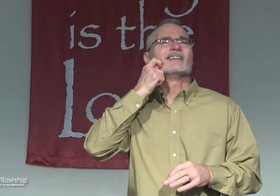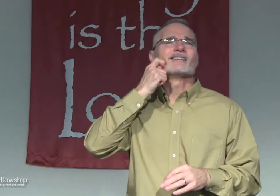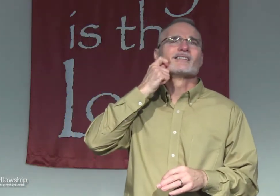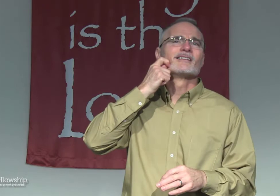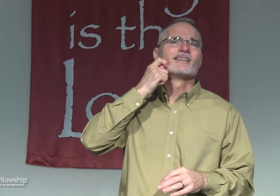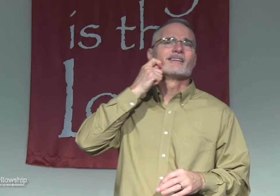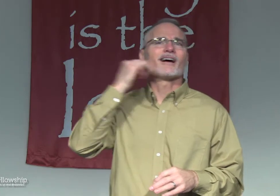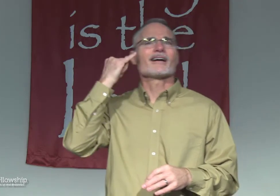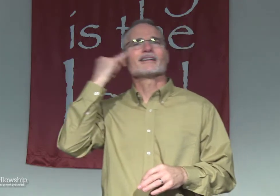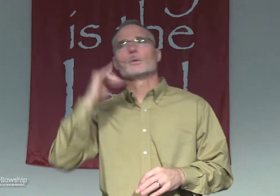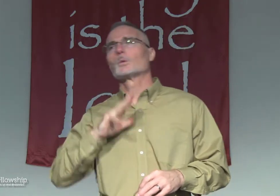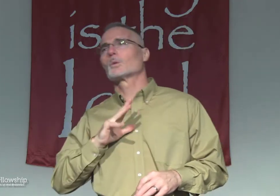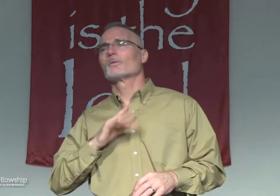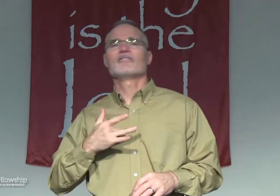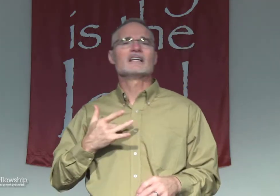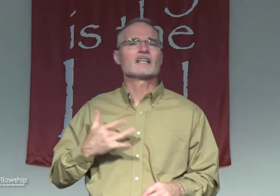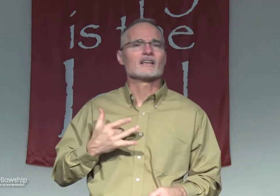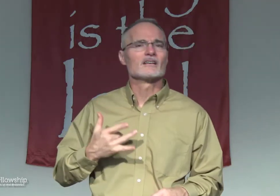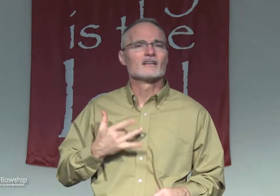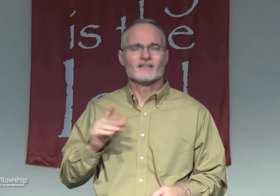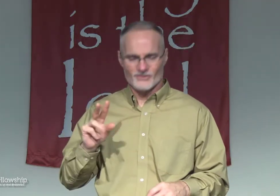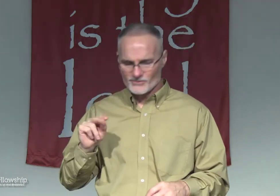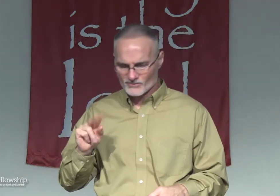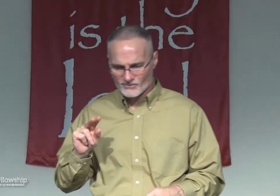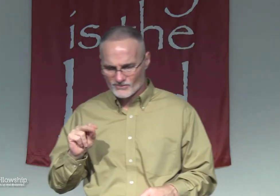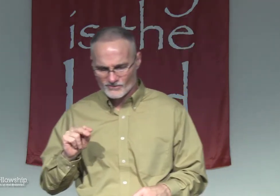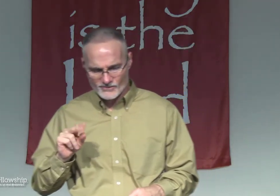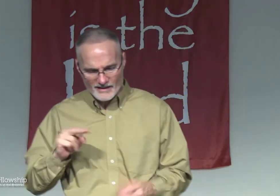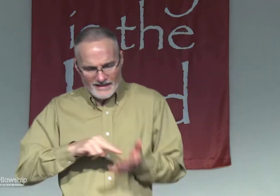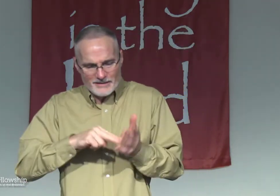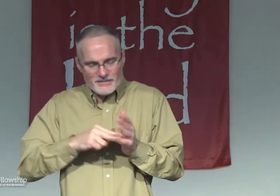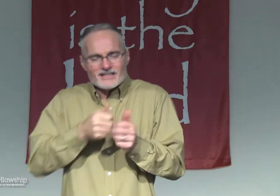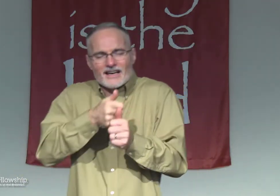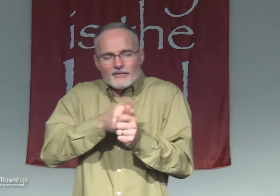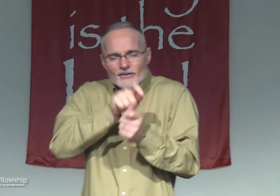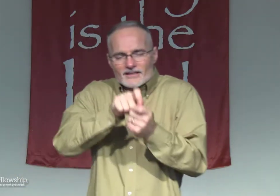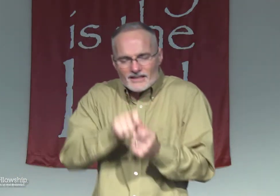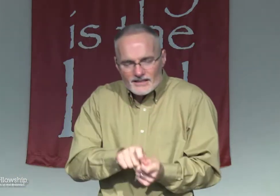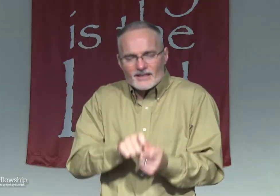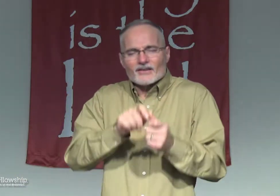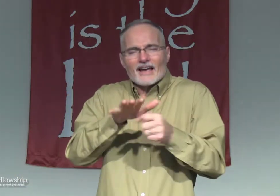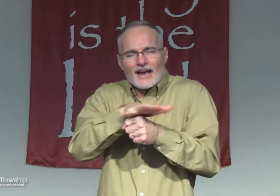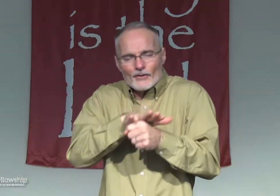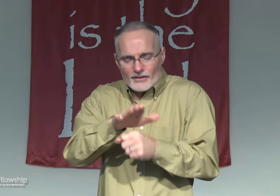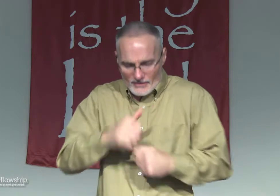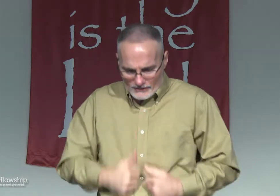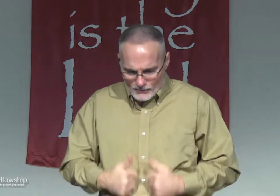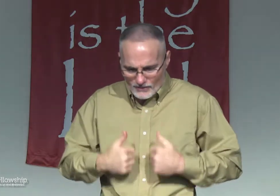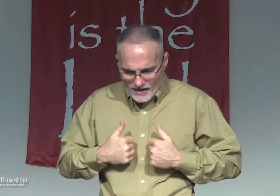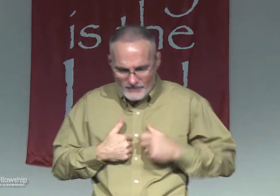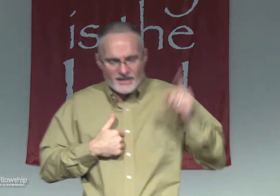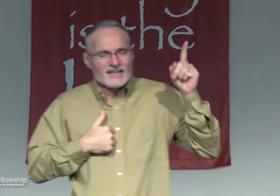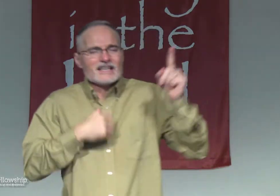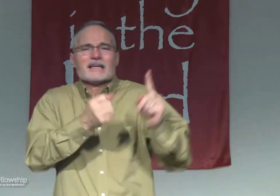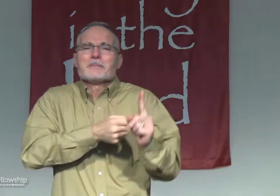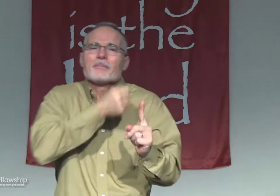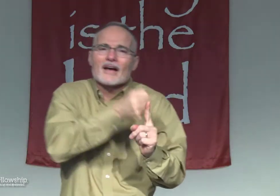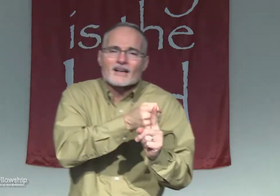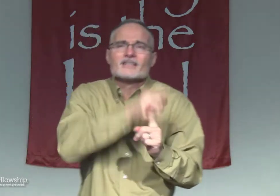Life with the Holy Spirit is not just a neat idea, not just a neat feeling. It means every single area of